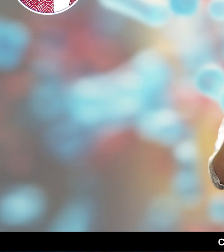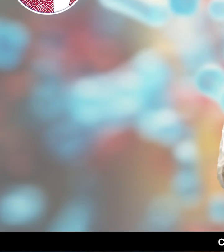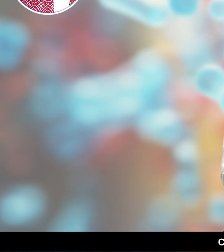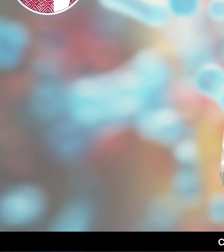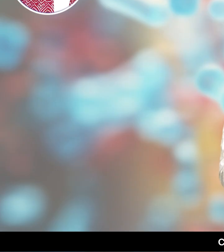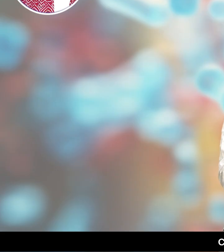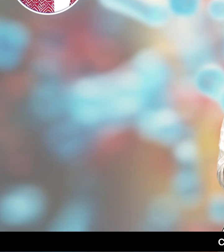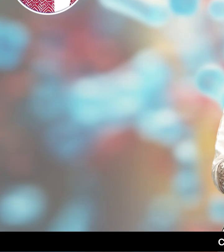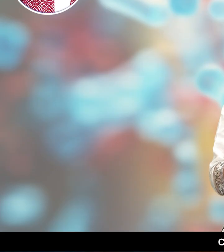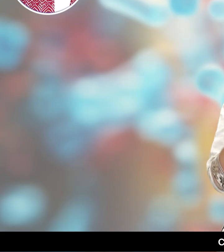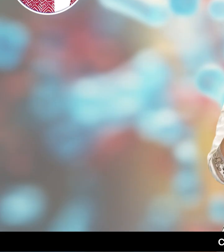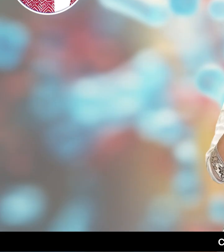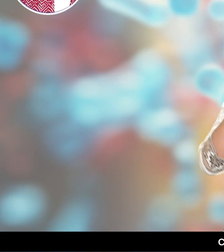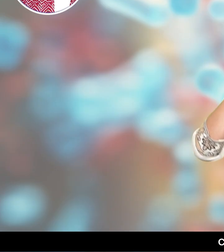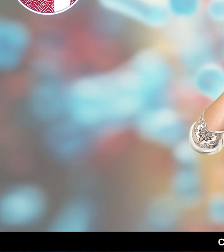with a sick person?